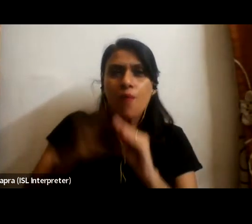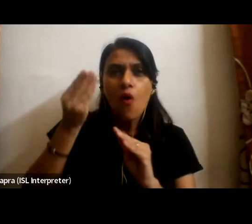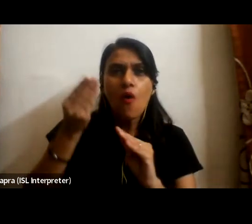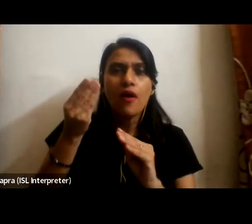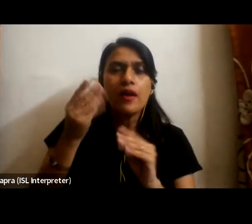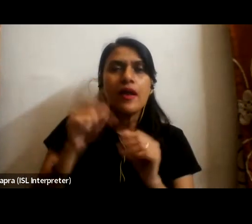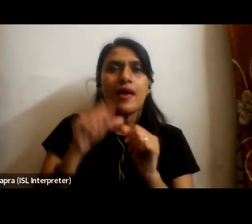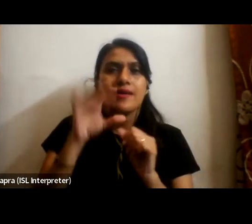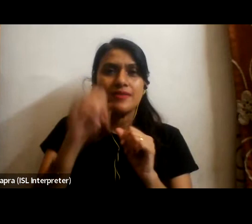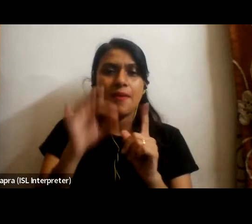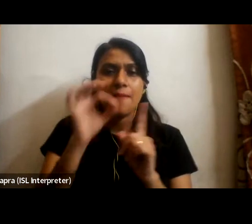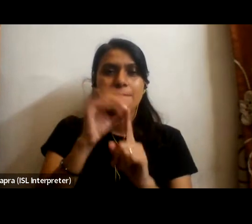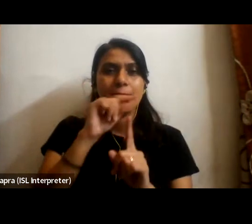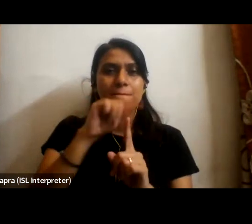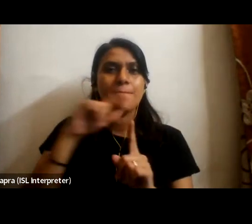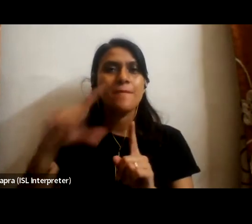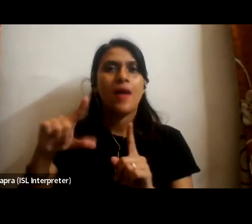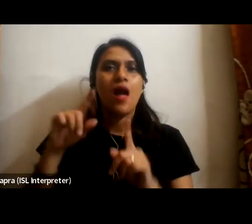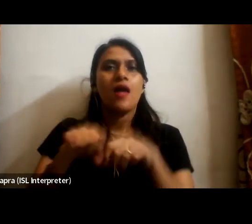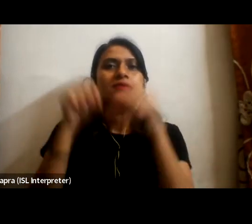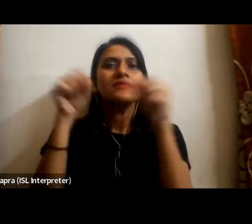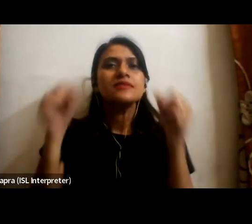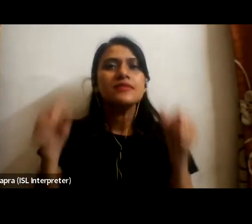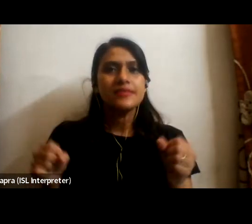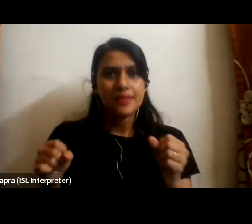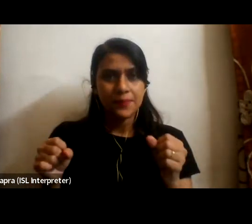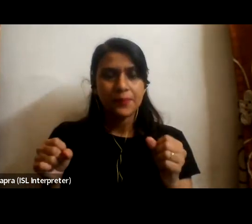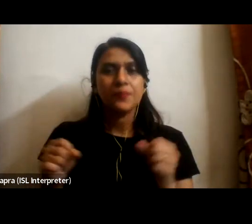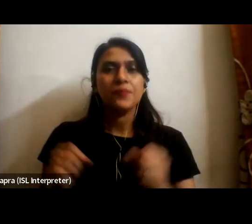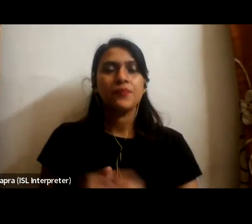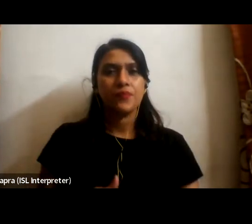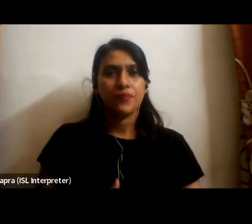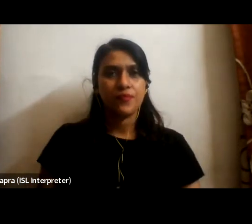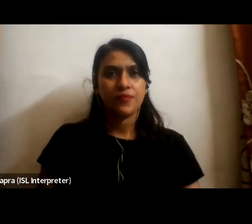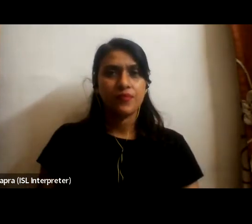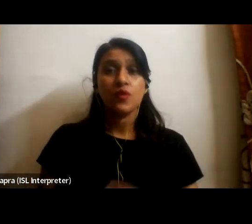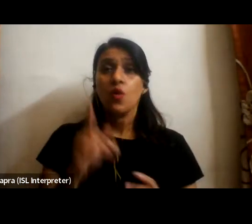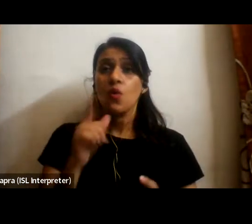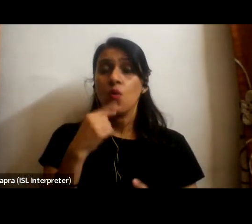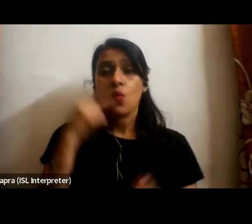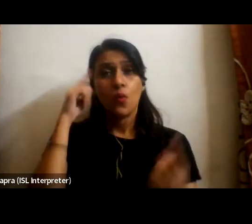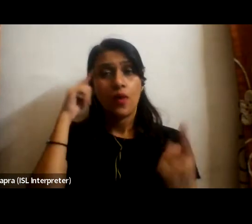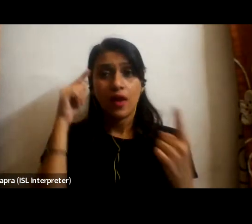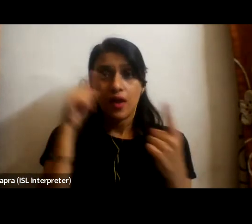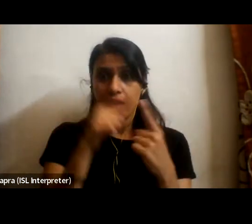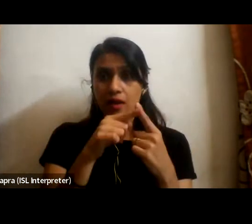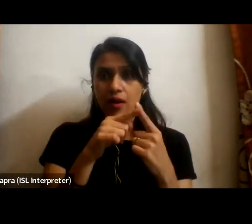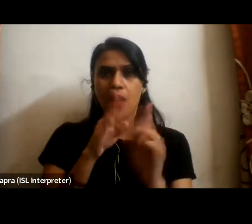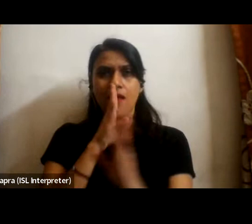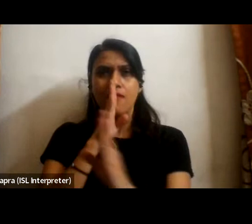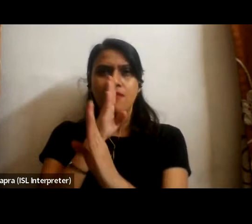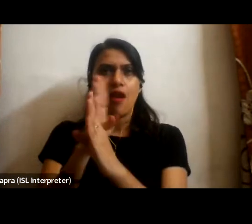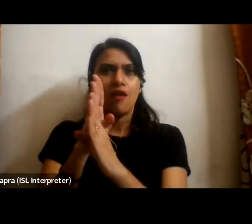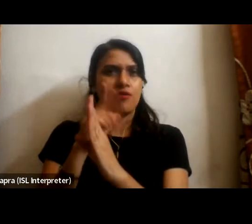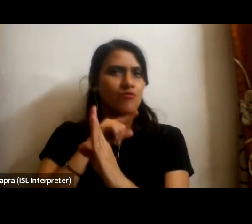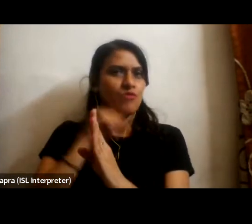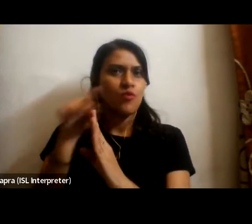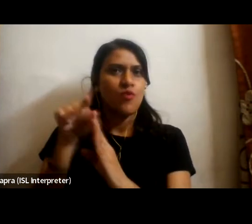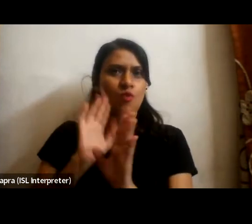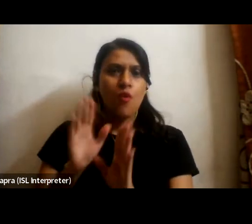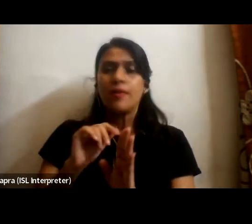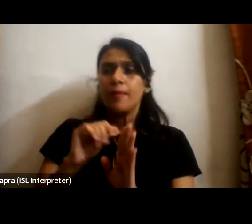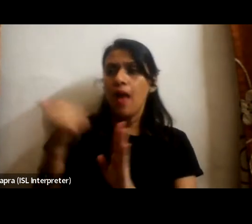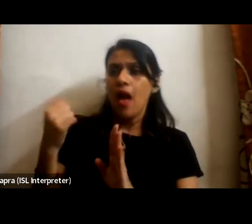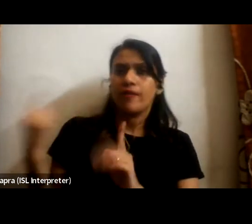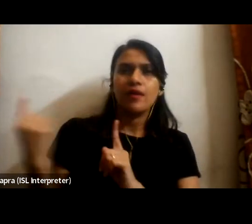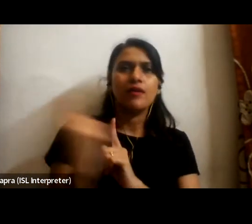system, so that anyone who's aggrieved, who's aggrieved but cannot go directly to the Supreme Court, can have someone else represent